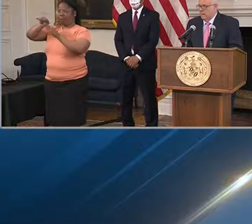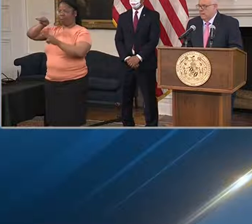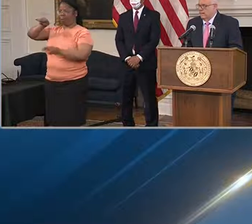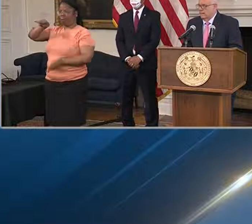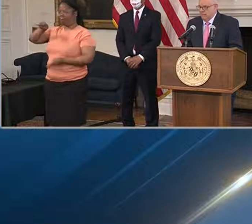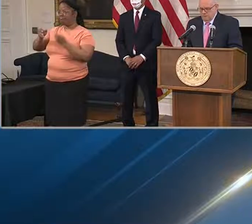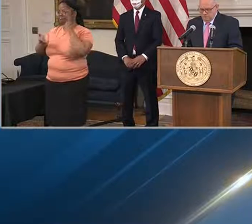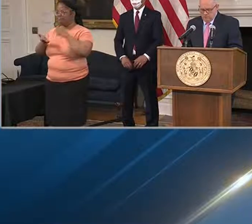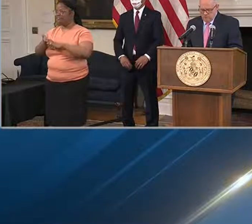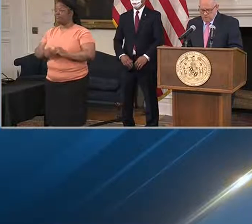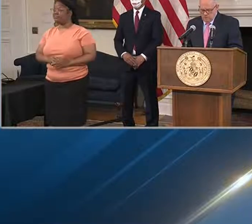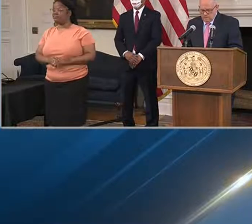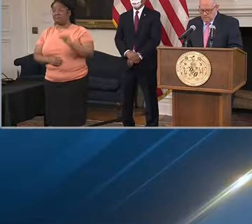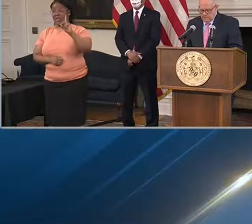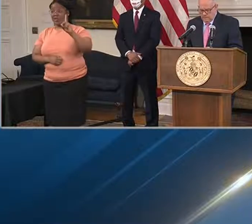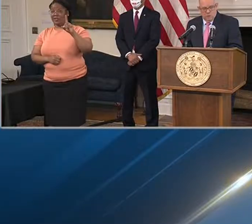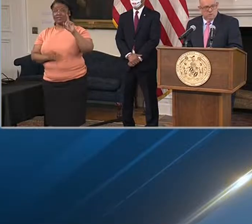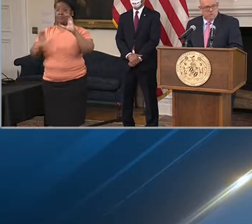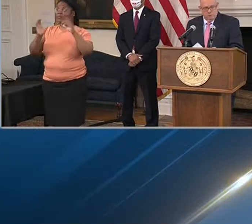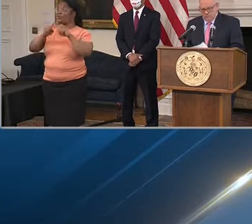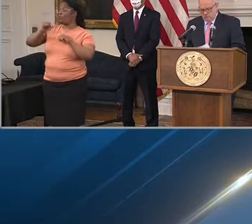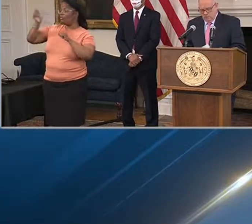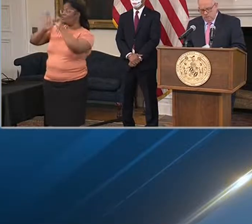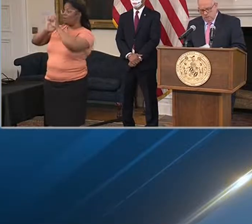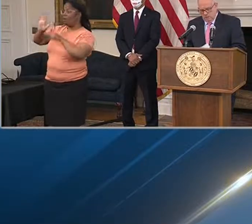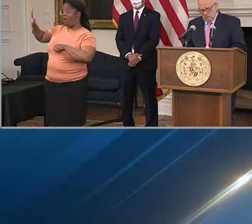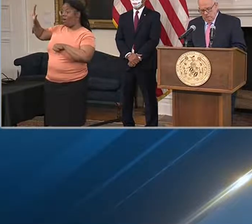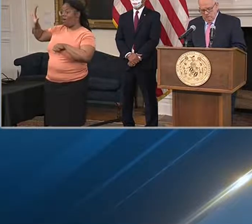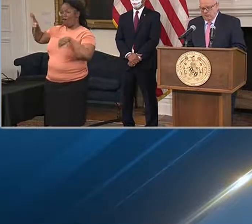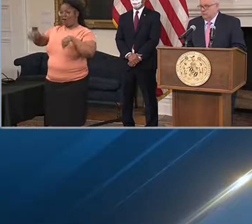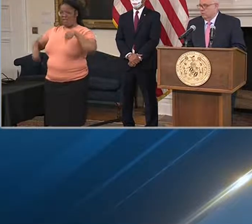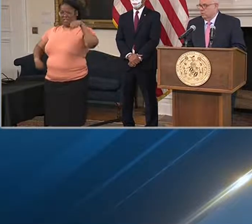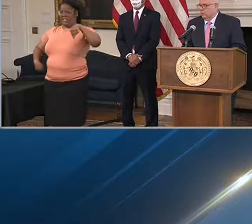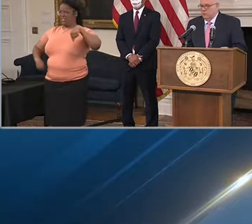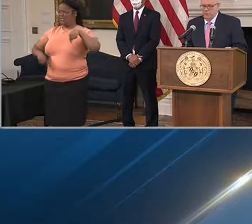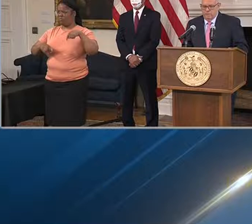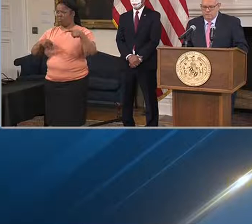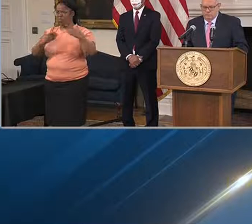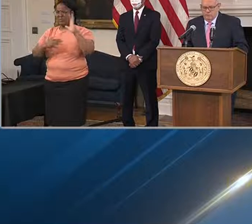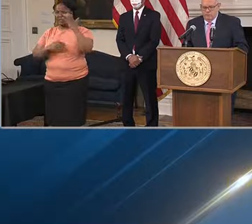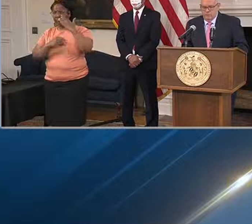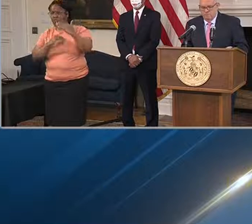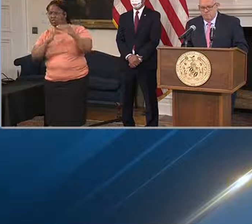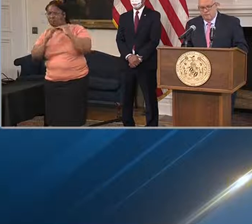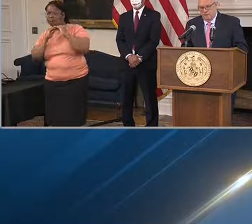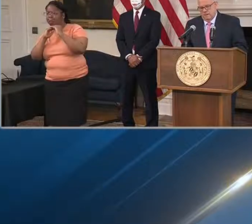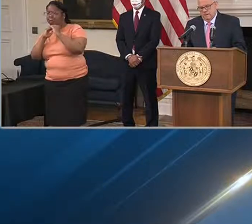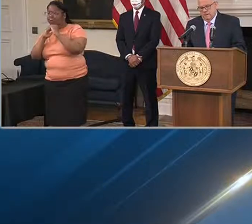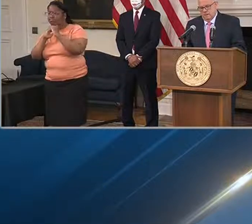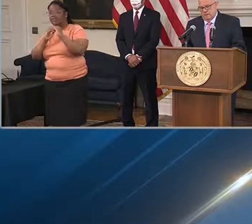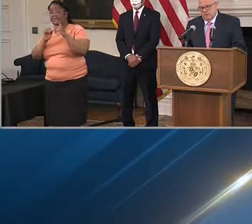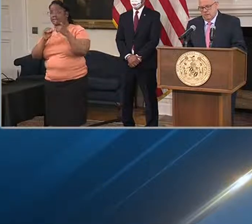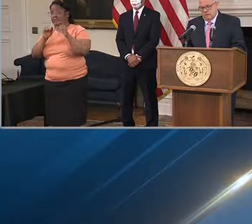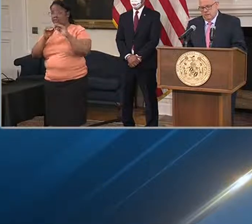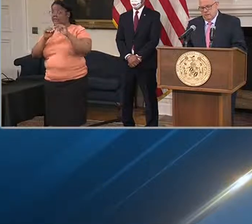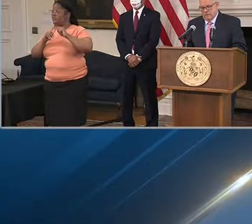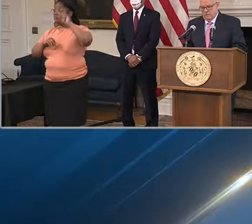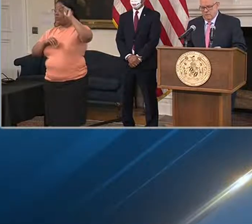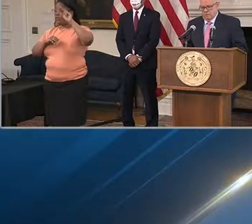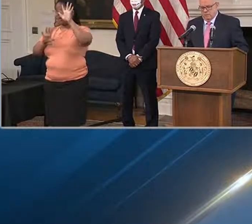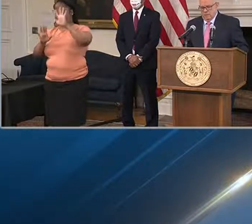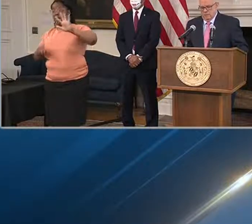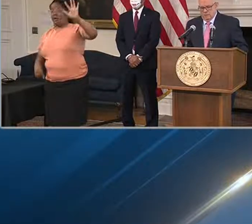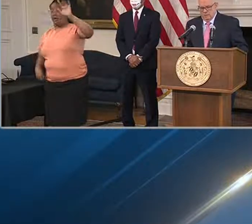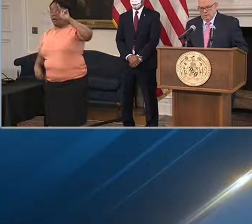country, and we're not in the red zone. However, nearly all of the states to the north of us are, and we all know